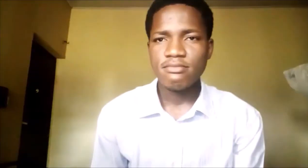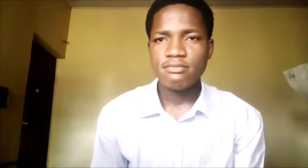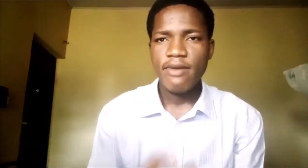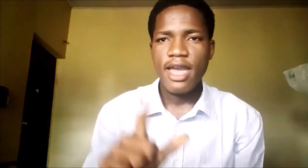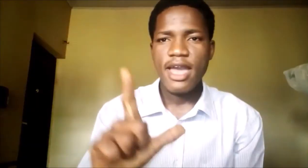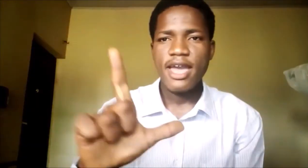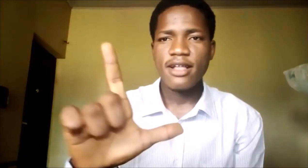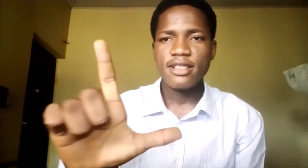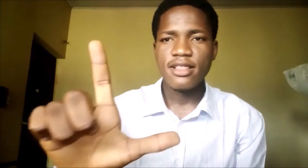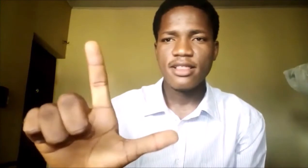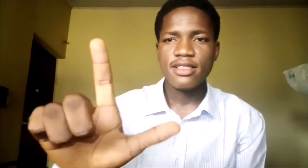L.